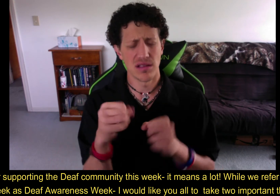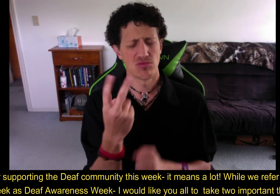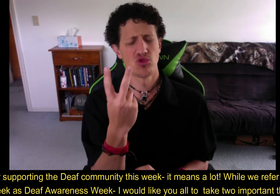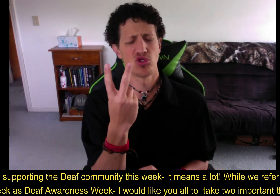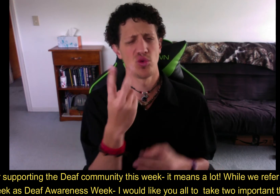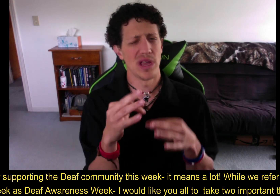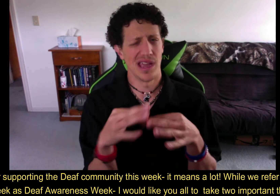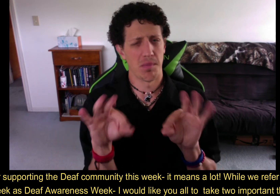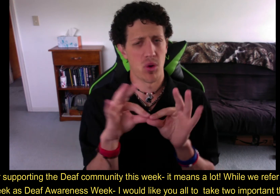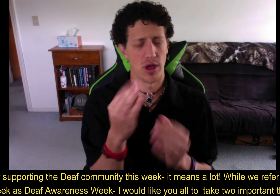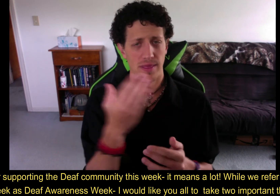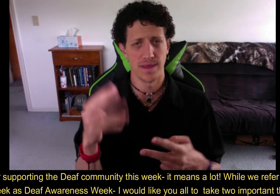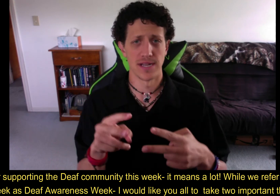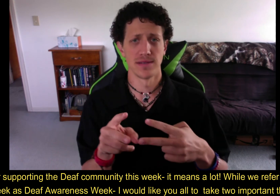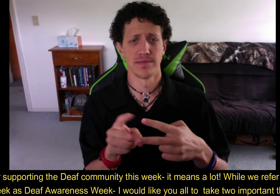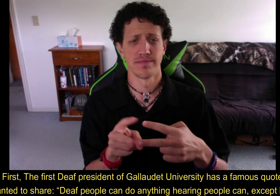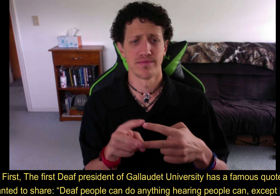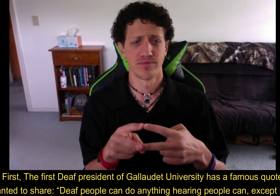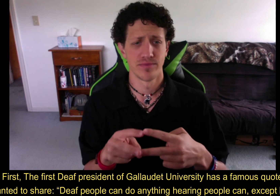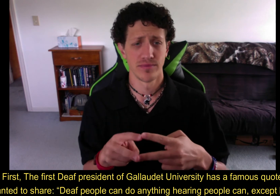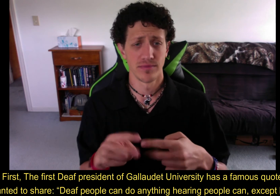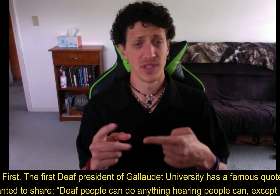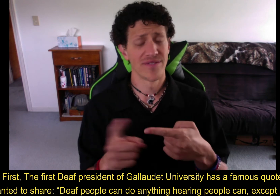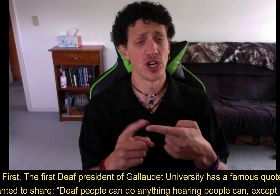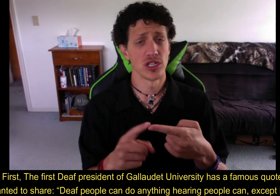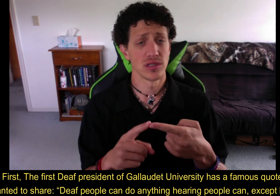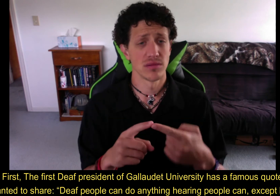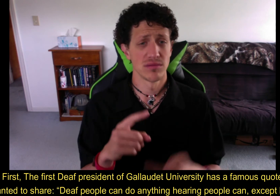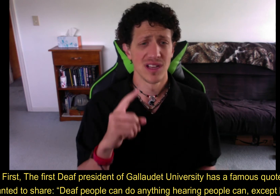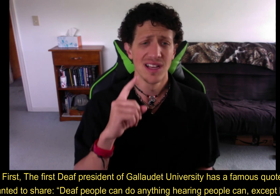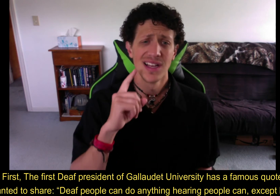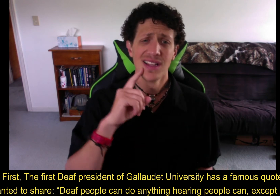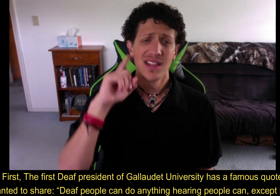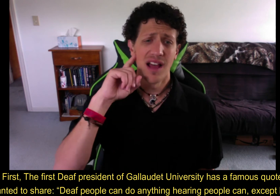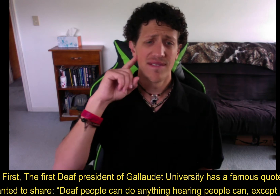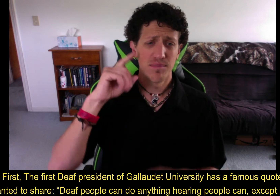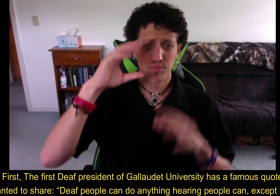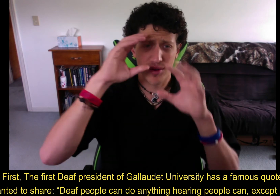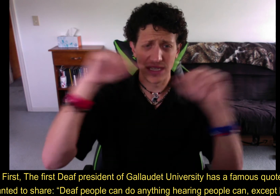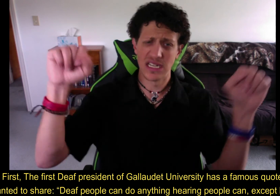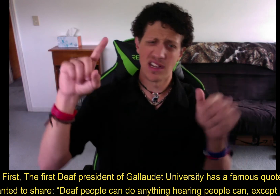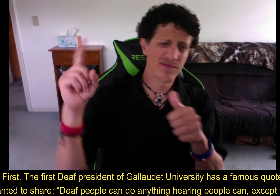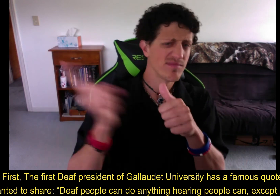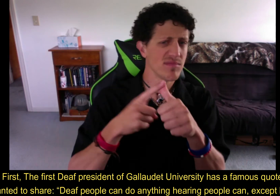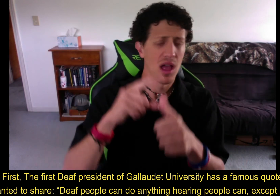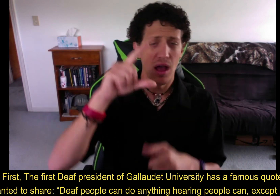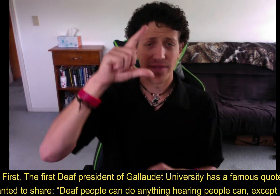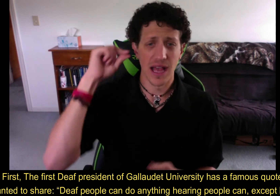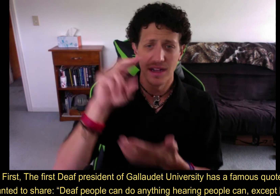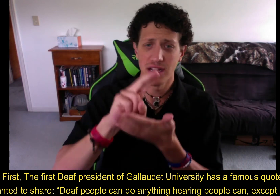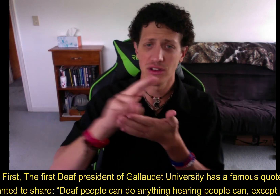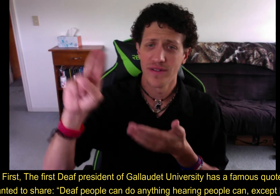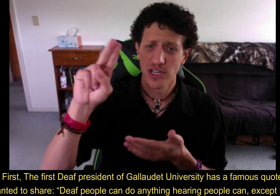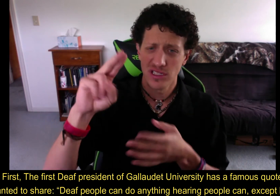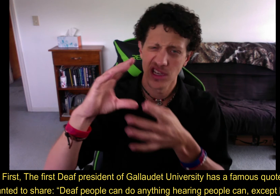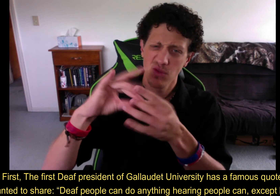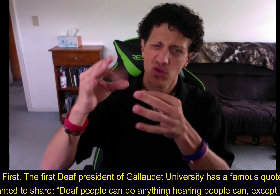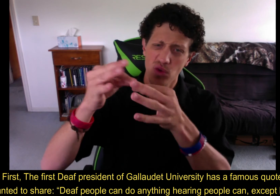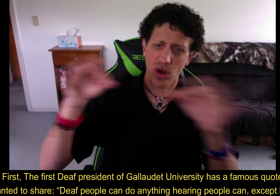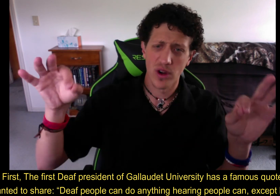two important things. First, deaf president of Gallaudet University. First,